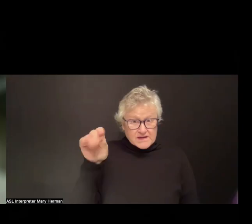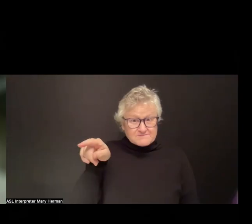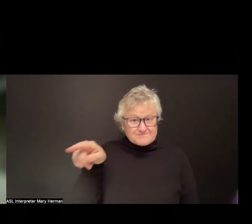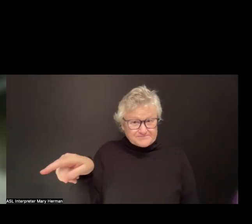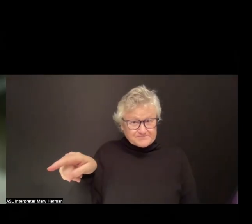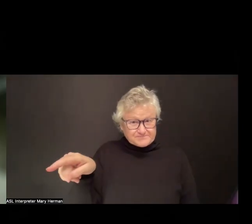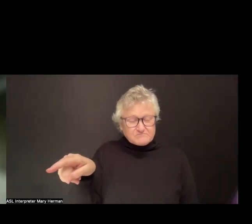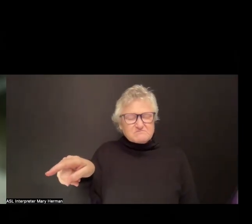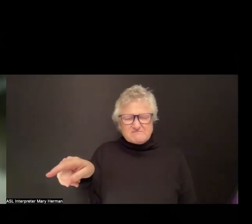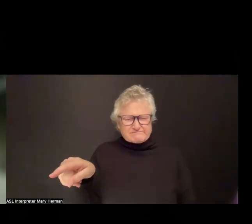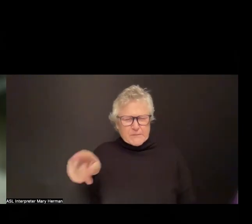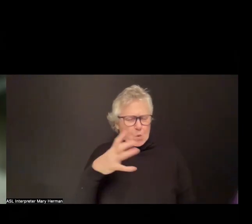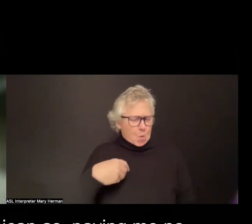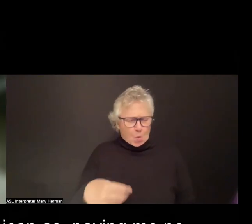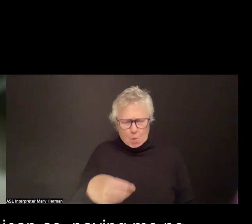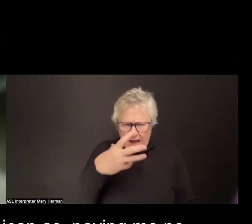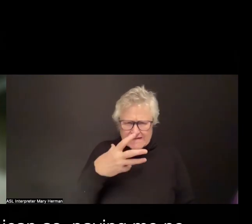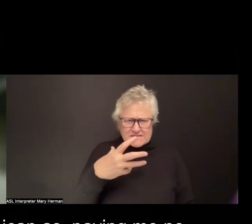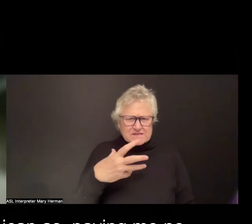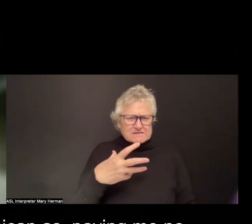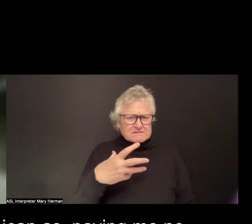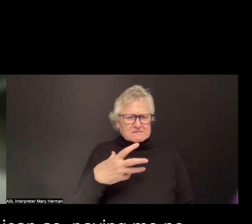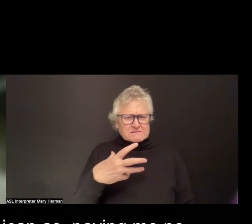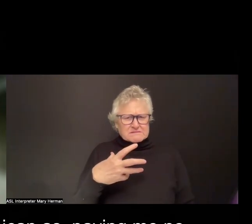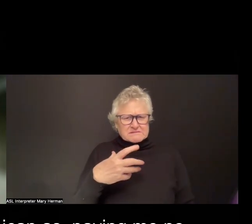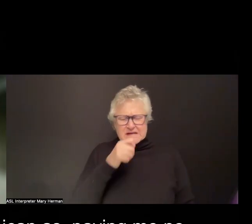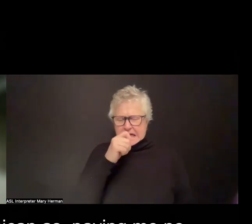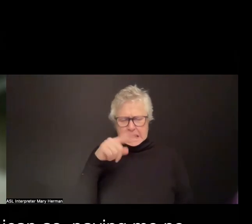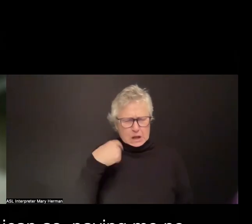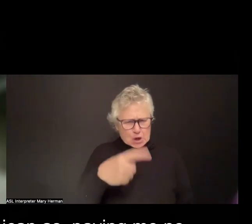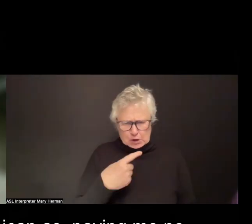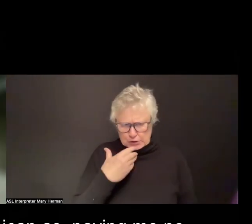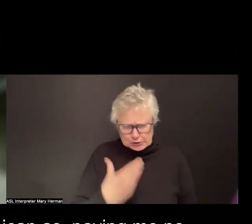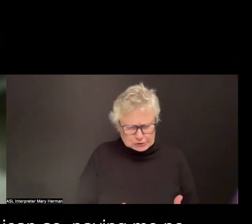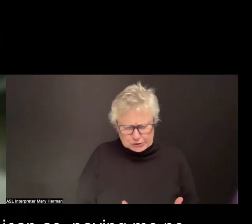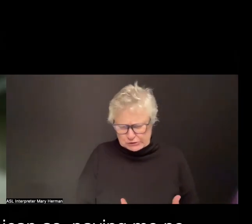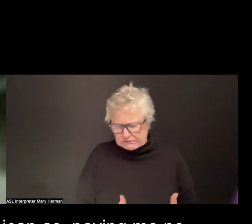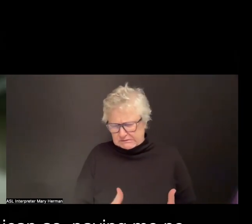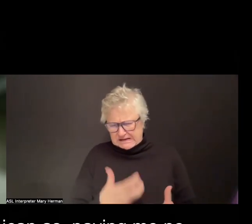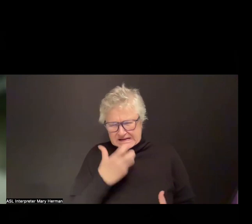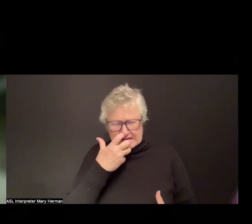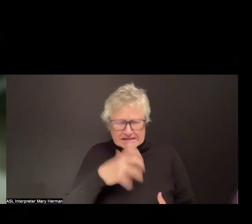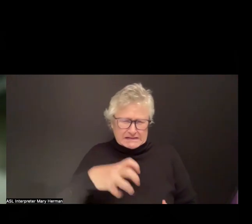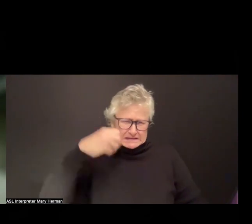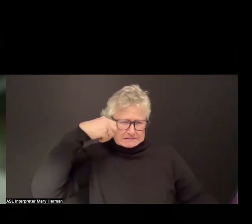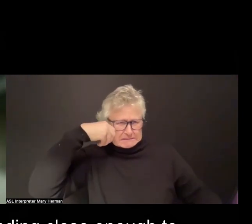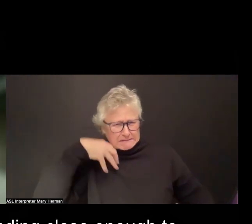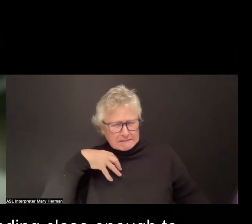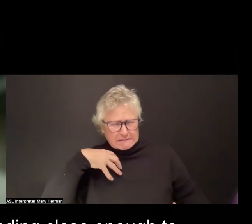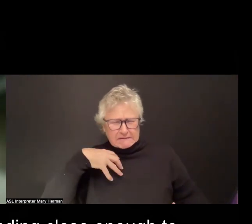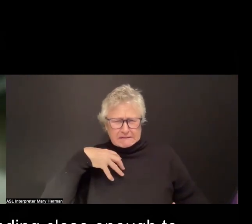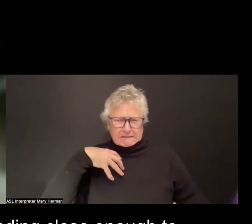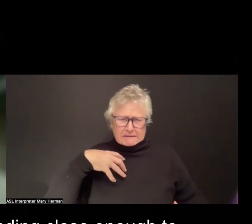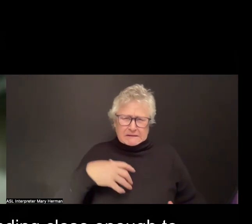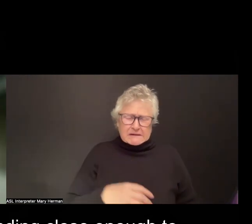while I ignored him. He begged, the Jamaican asked, paying me no heed. Sweat beaded on his whiskerless upper lip. They were